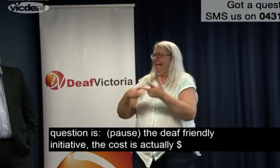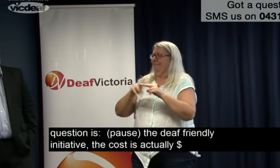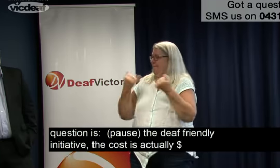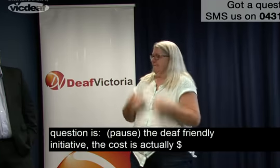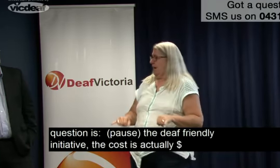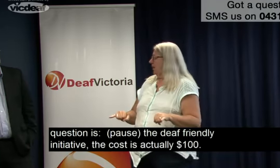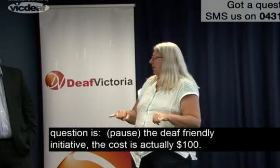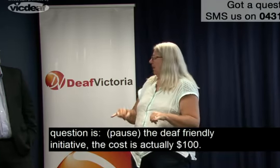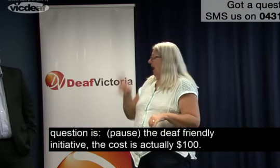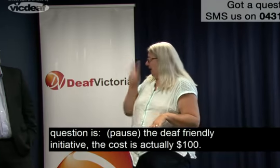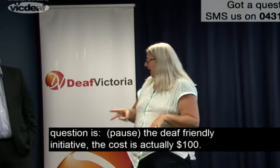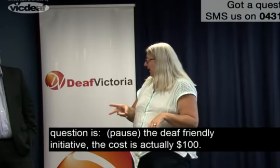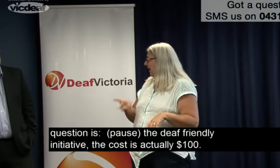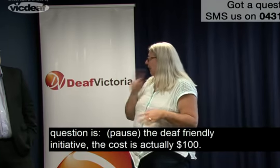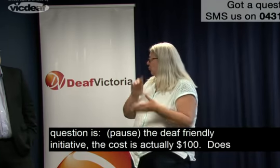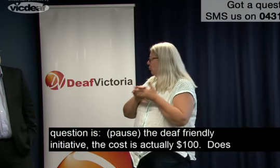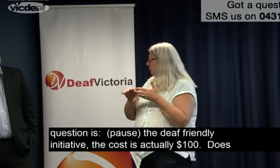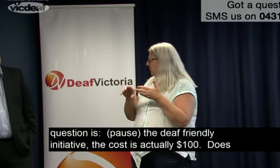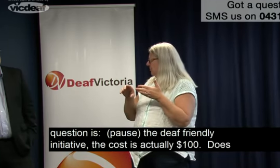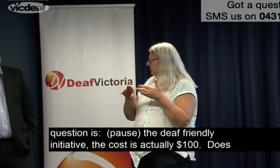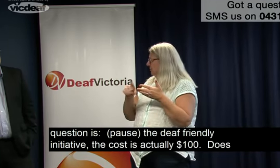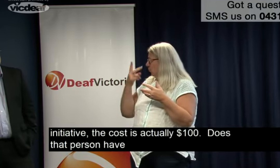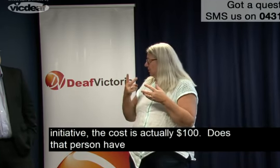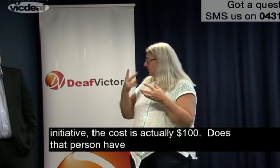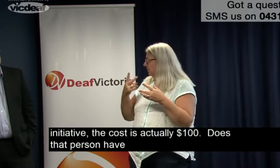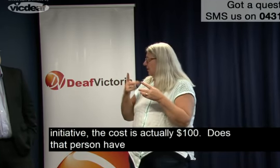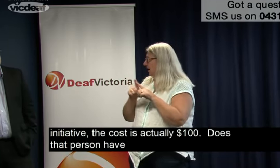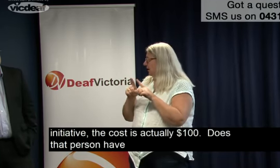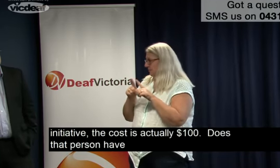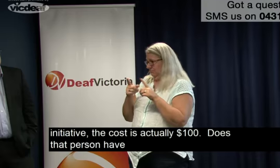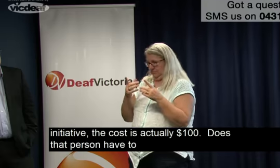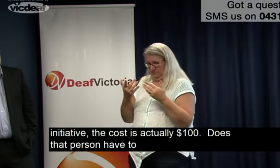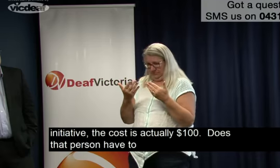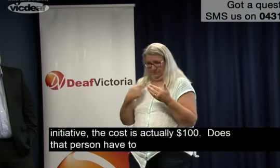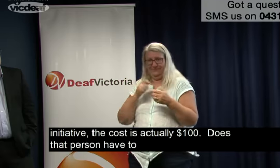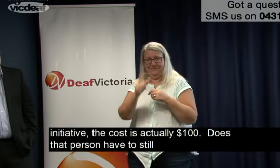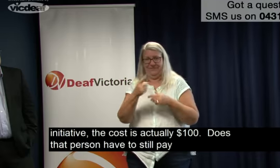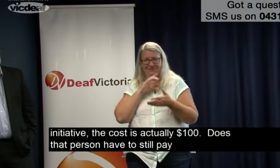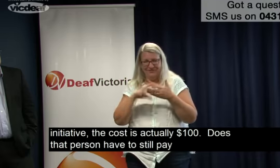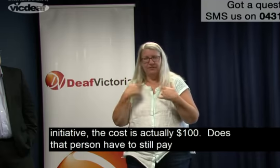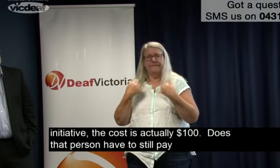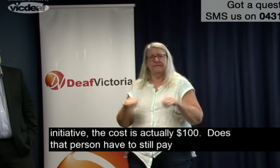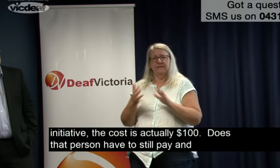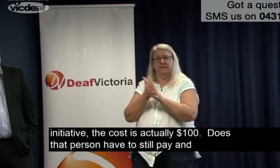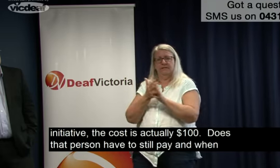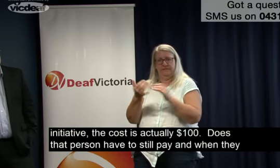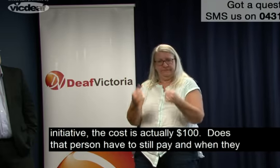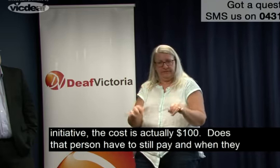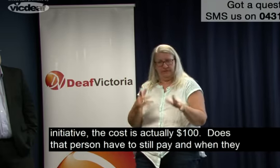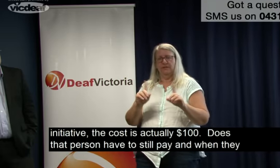Does that person have to still pay, when they pay and if they fail that assessment,